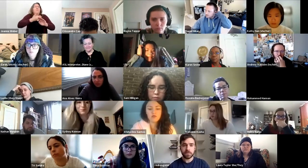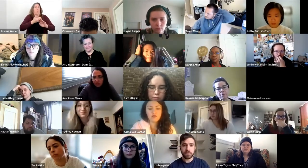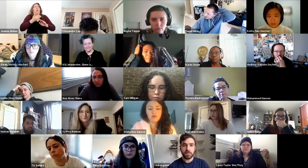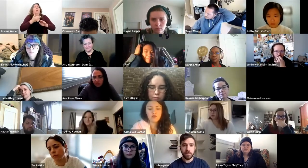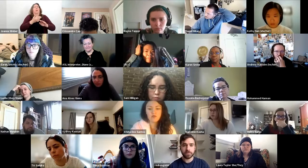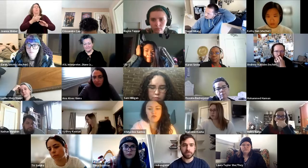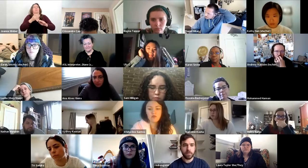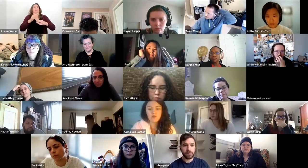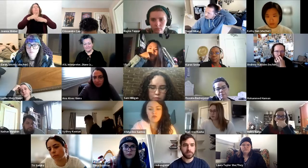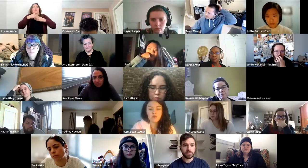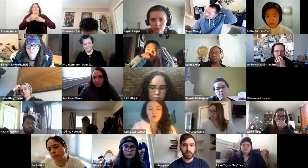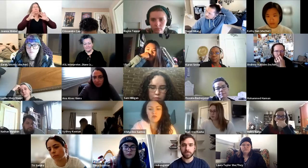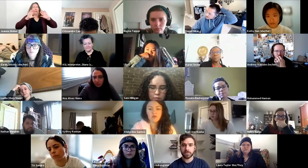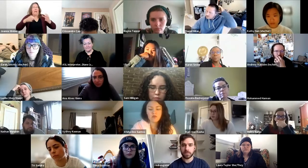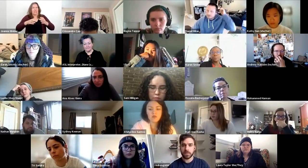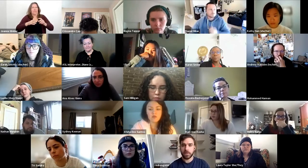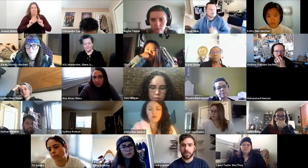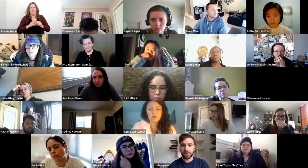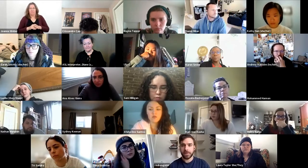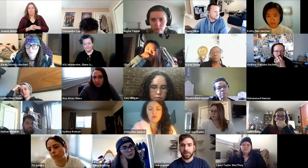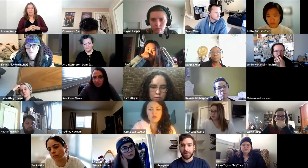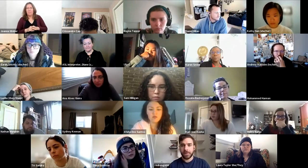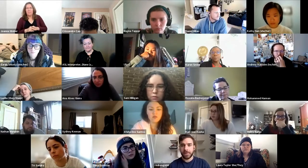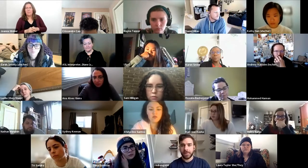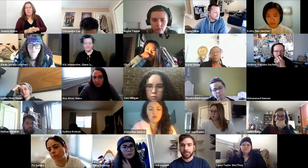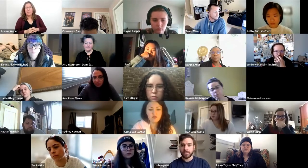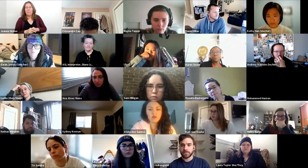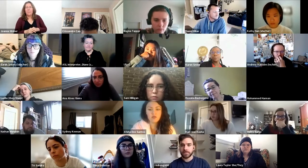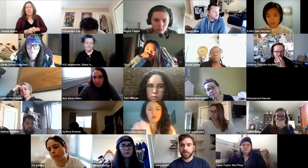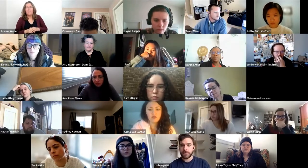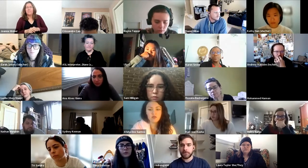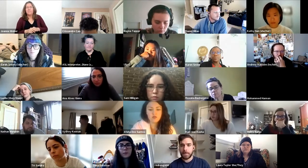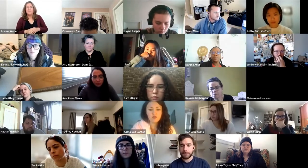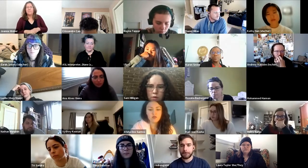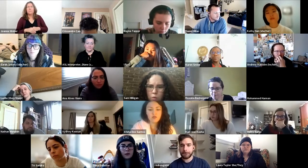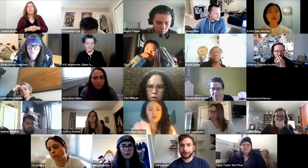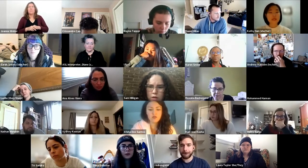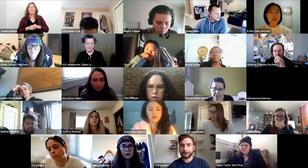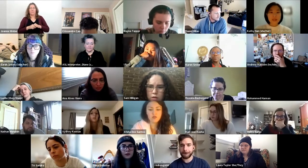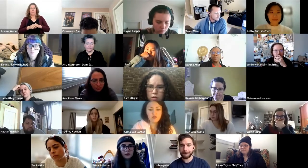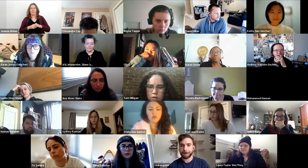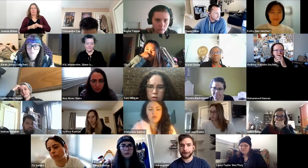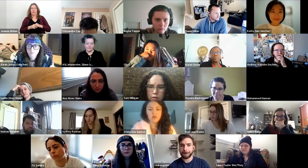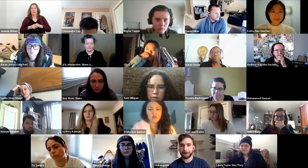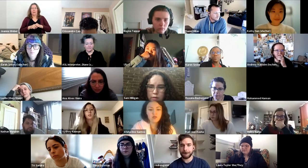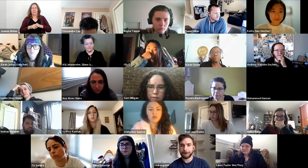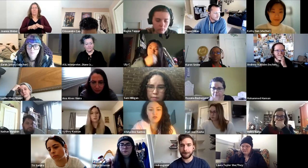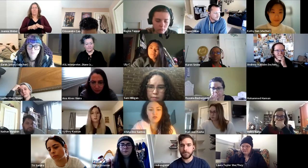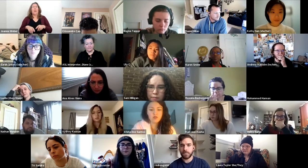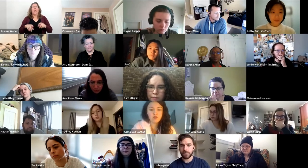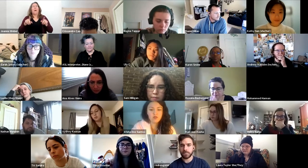the meantime. So you have the links, obviously, I sent it all to you, and you will be able to get into class through that Zoom link.